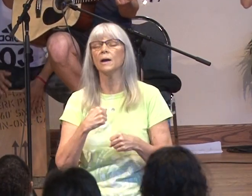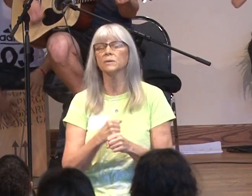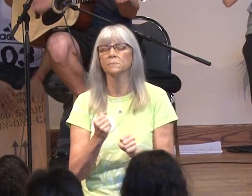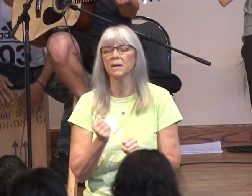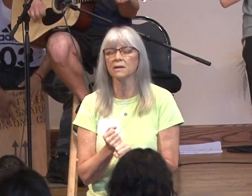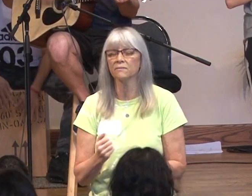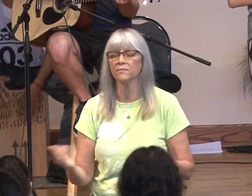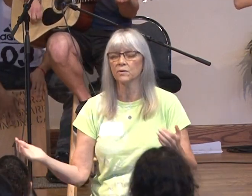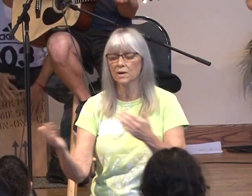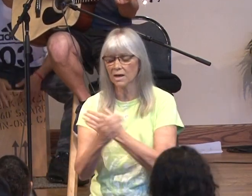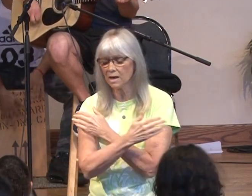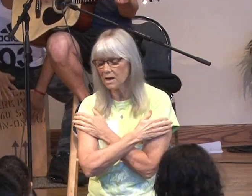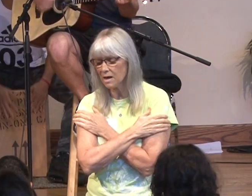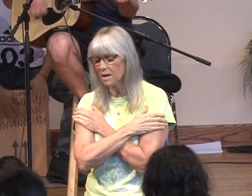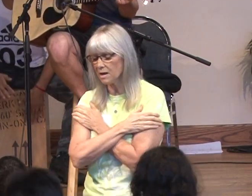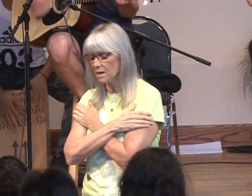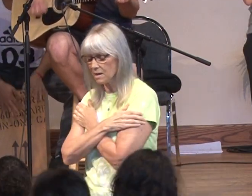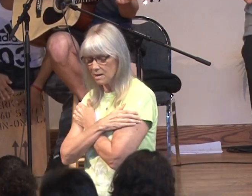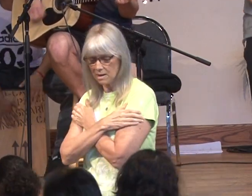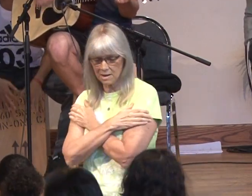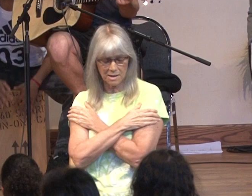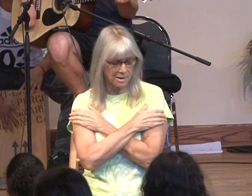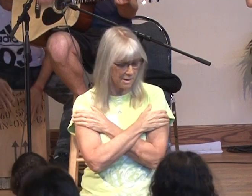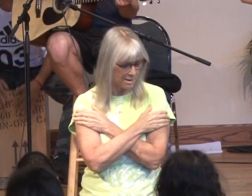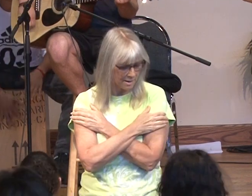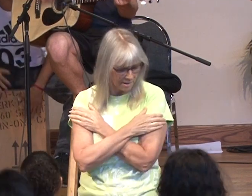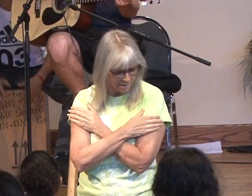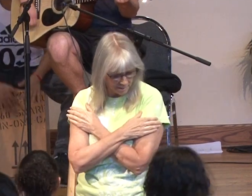for, I was made for love. Sing it out.